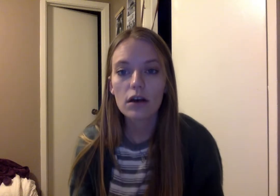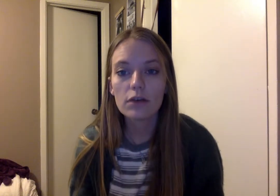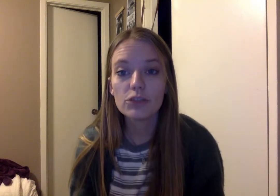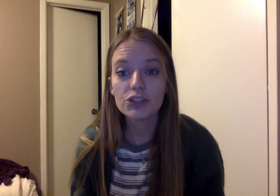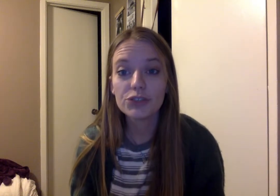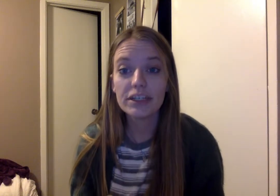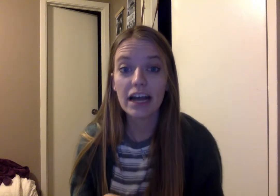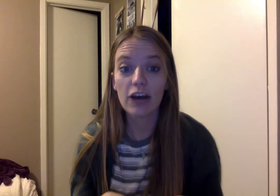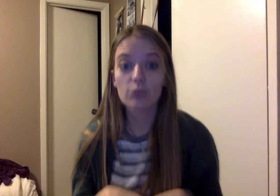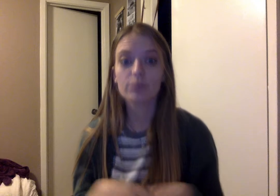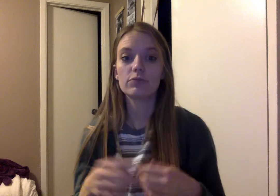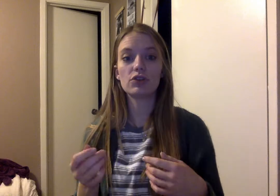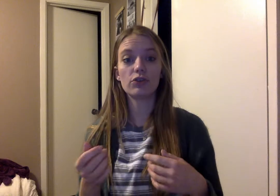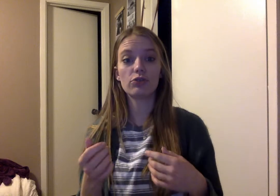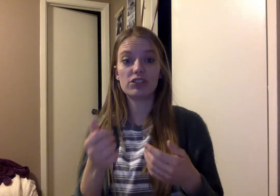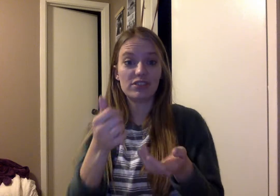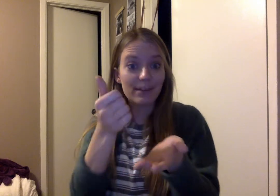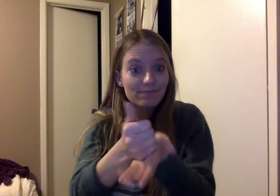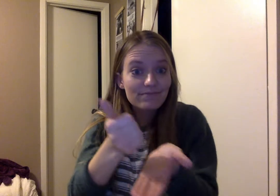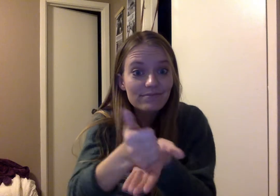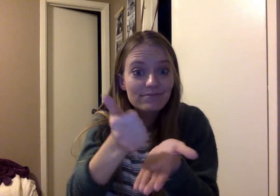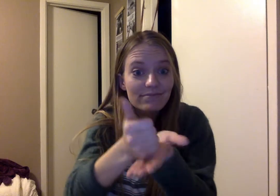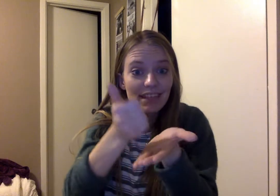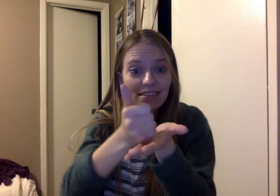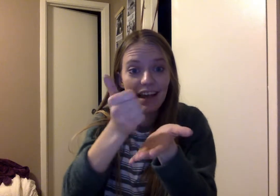that. Do you need help? So you would just say, this is help.